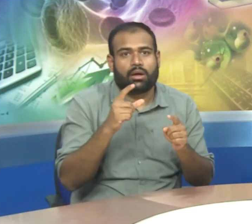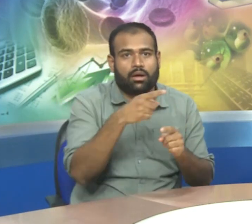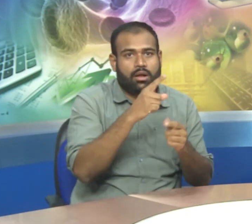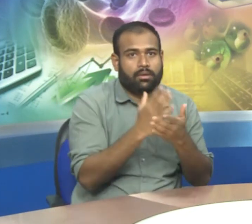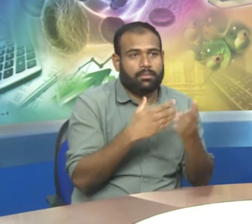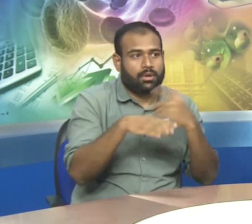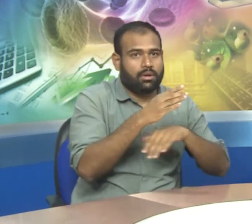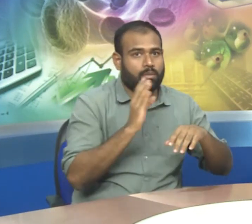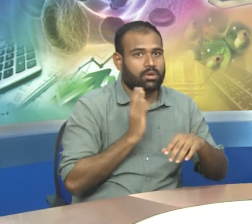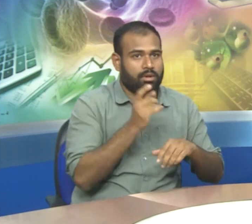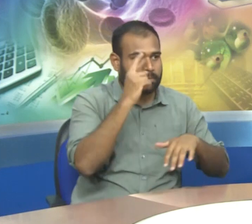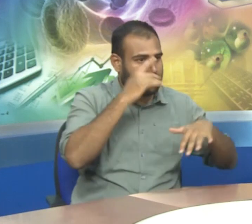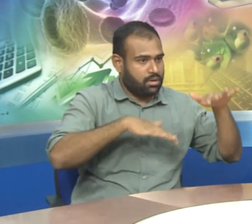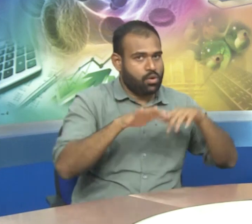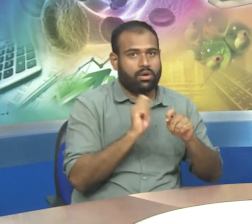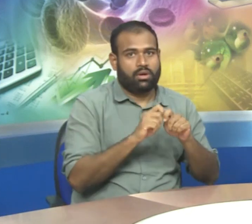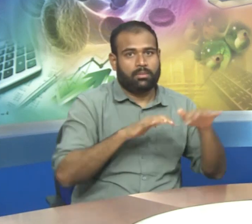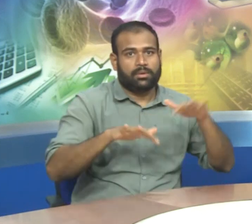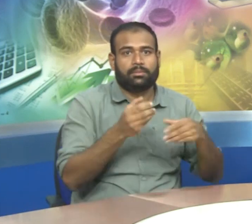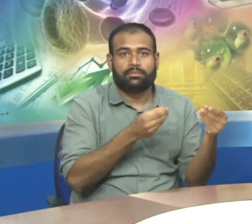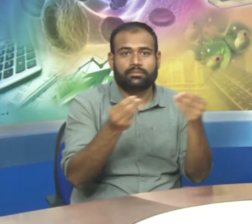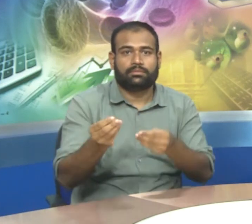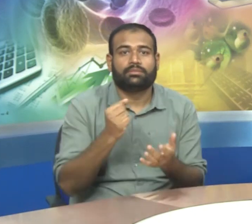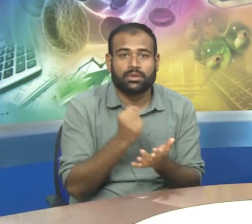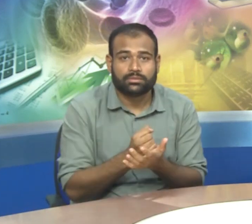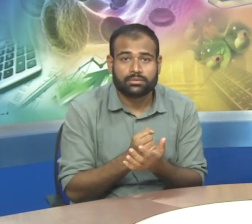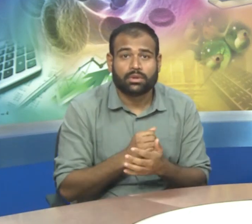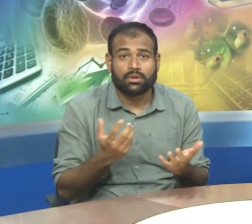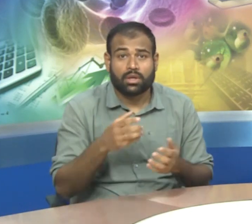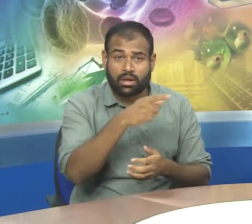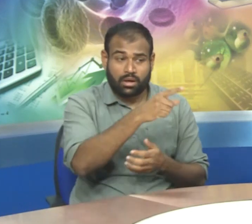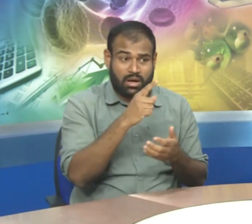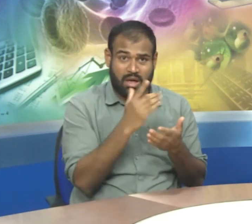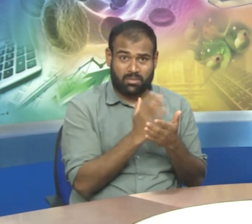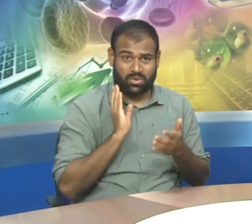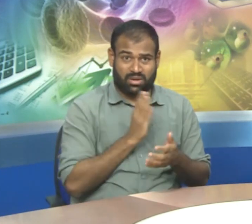its resources for lifelong learning and personal development.